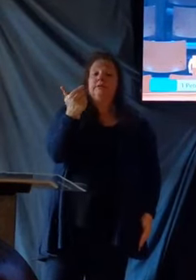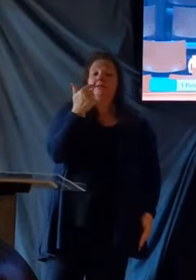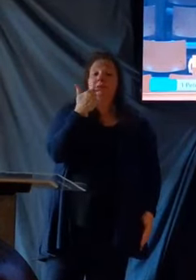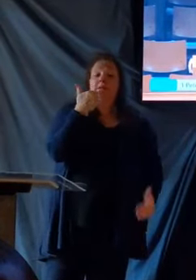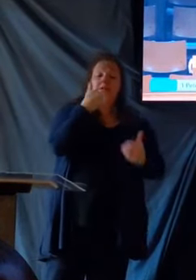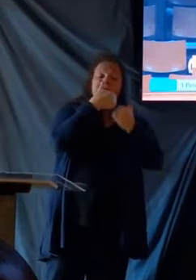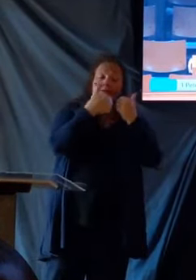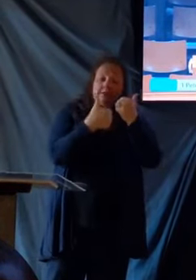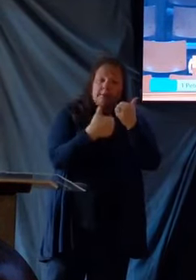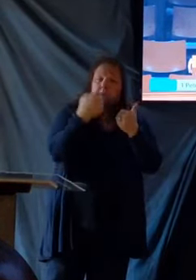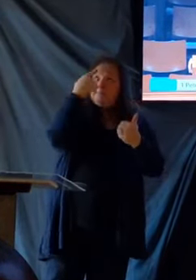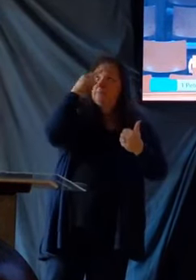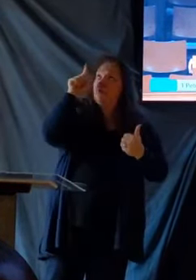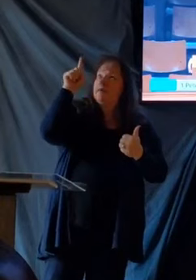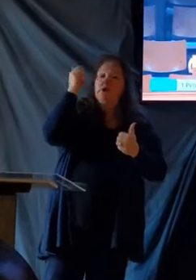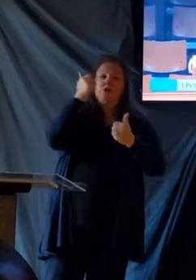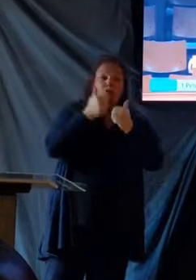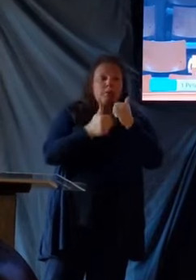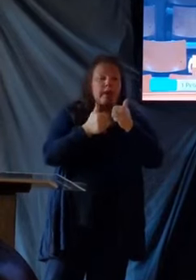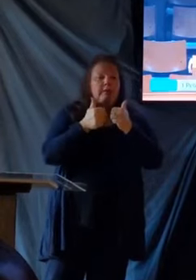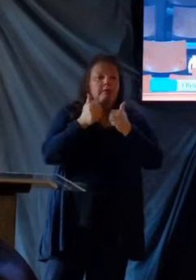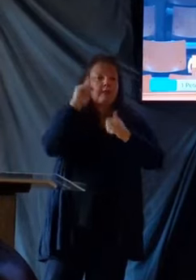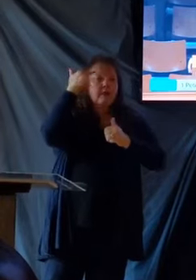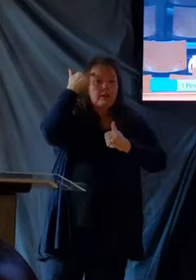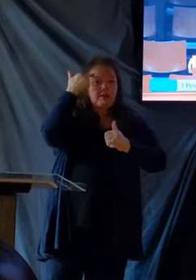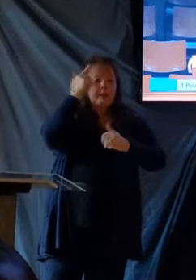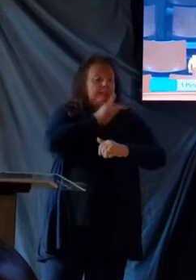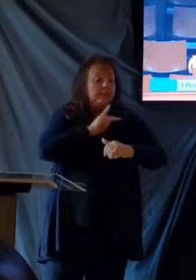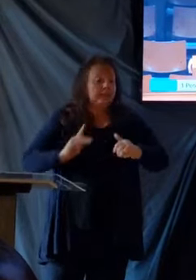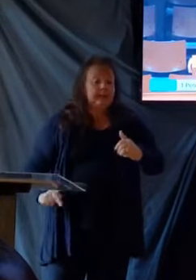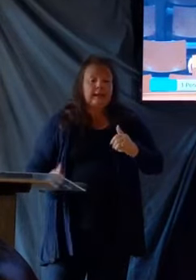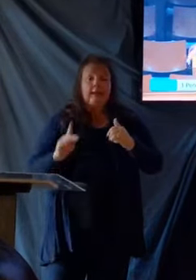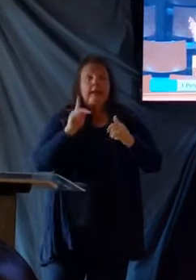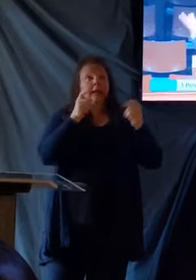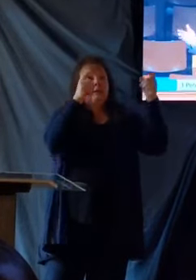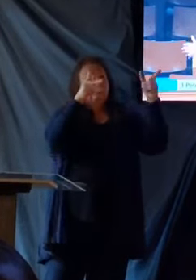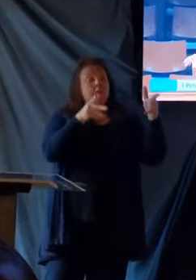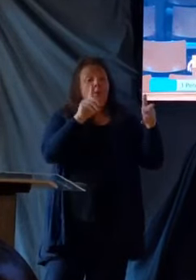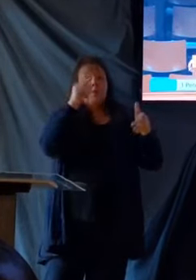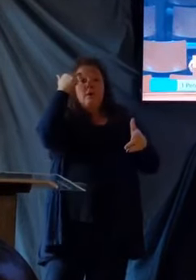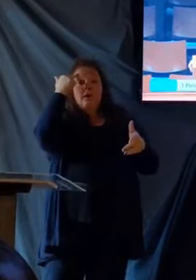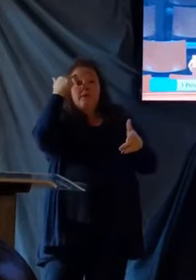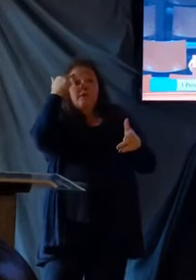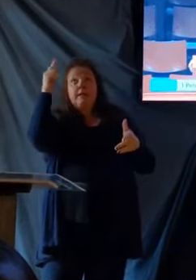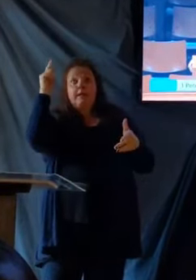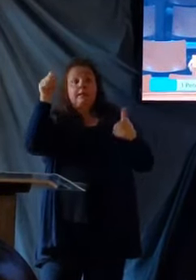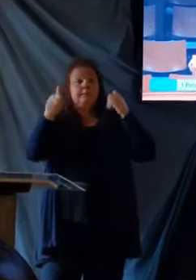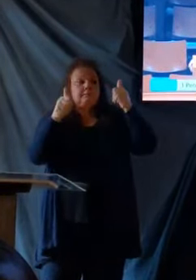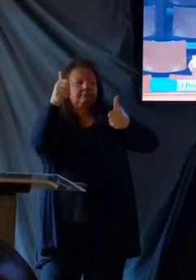submit yourselves for the Lord's sake to every human institution, whether the king as the one in authority or governors as sent by